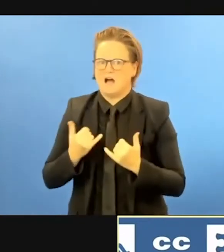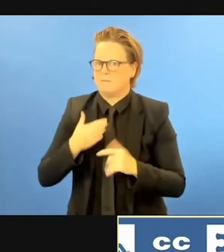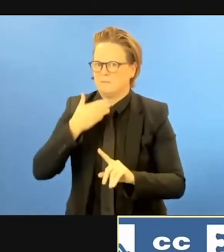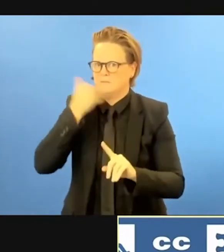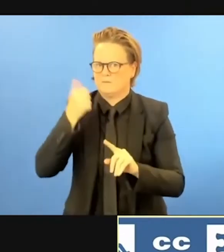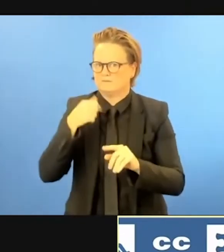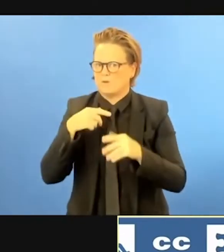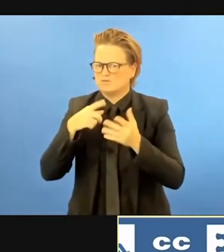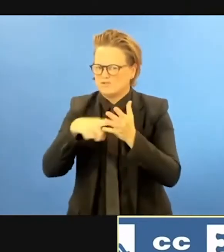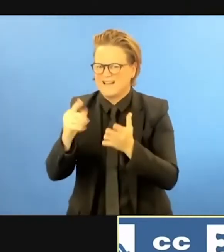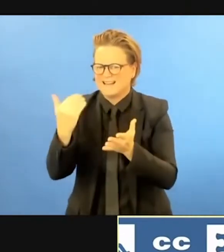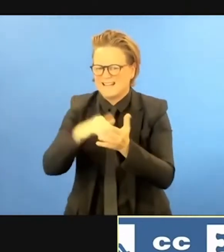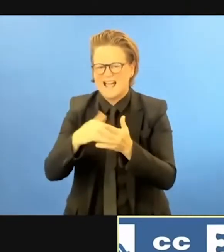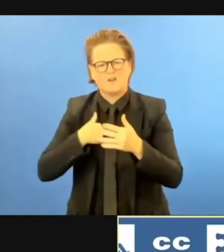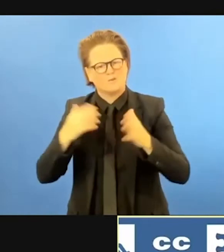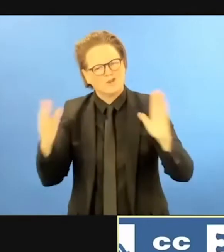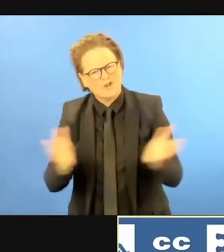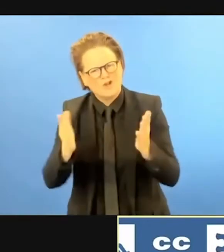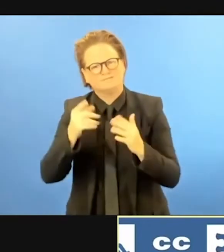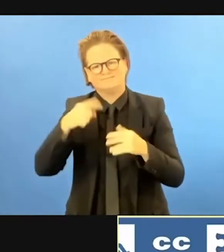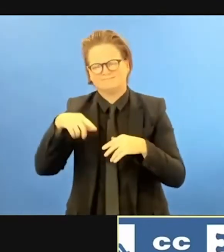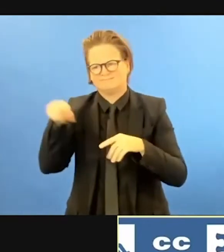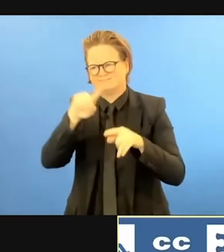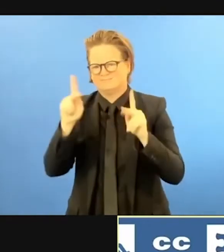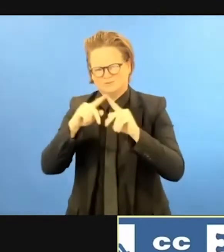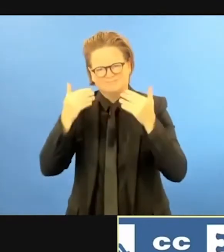way that we can. Okay, great.